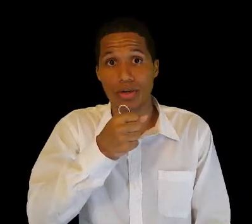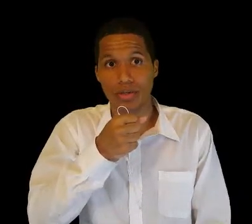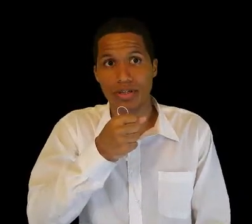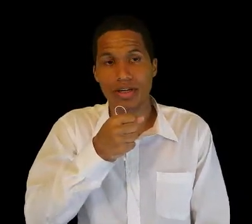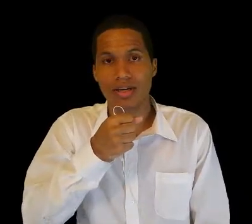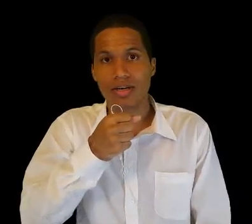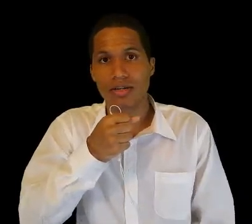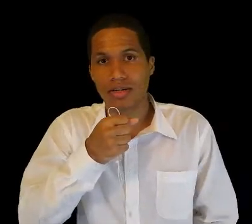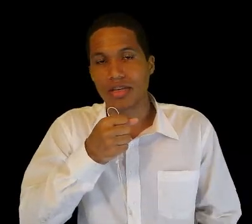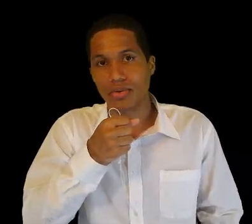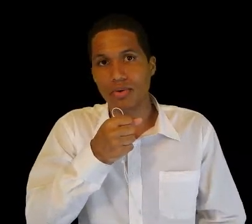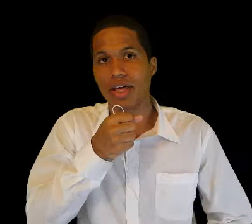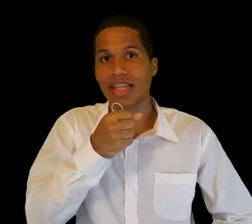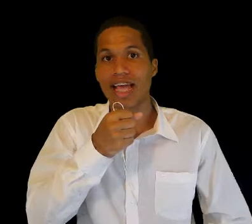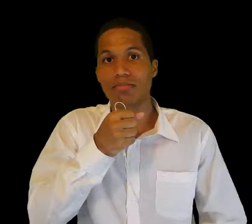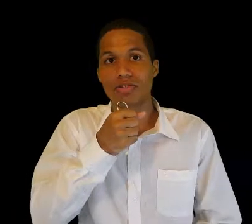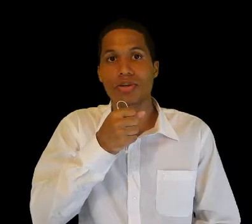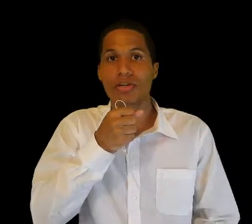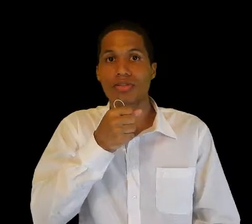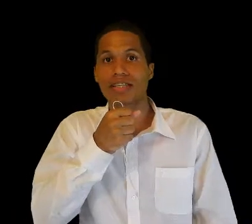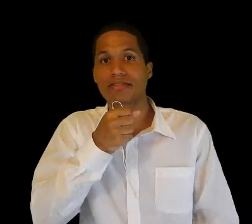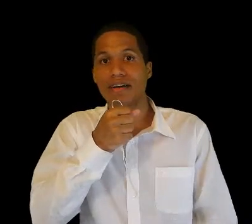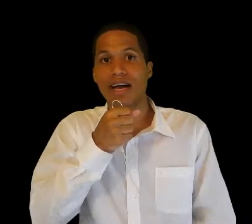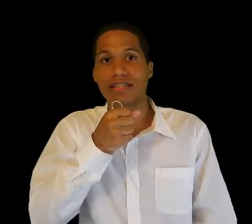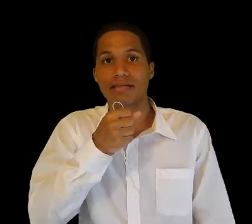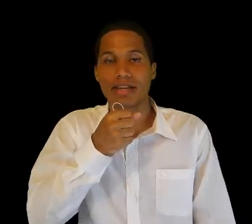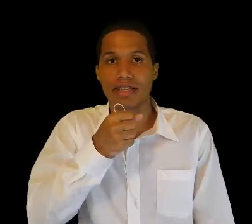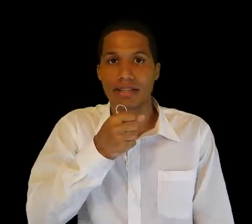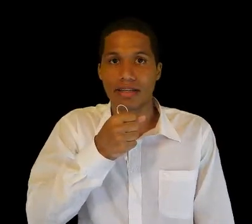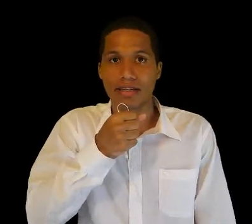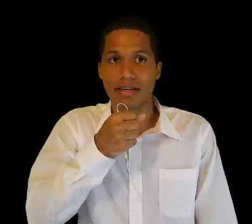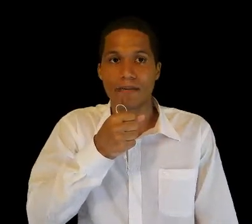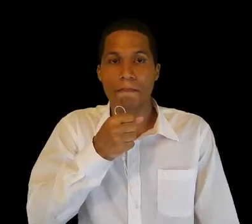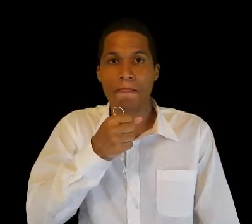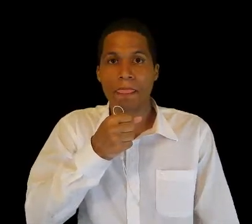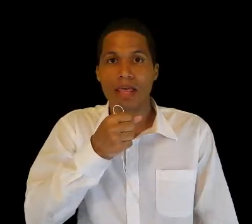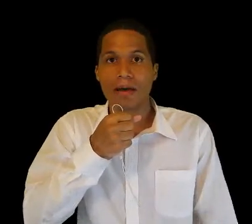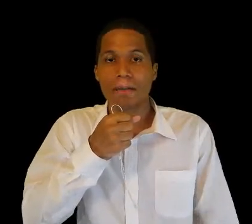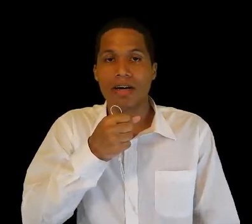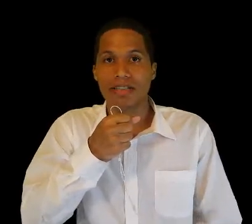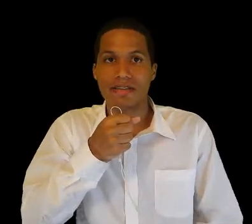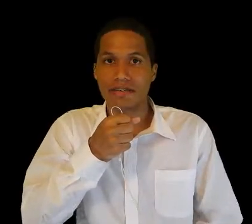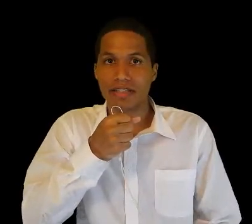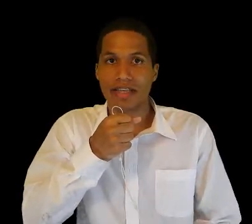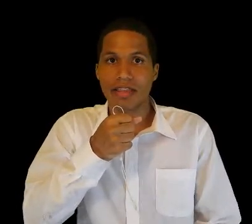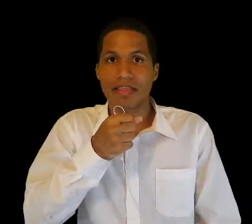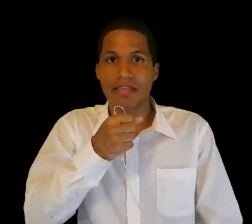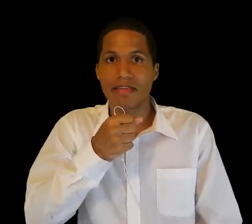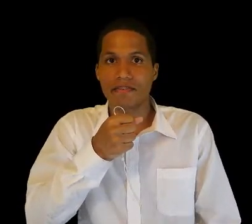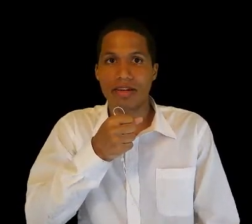around the world. Okay, you know that animals are classified by